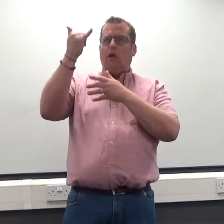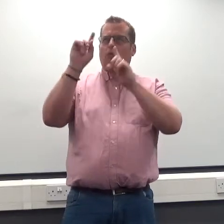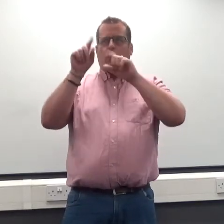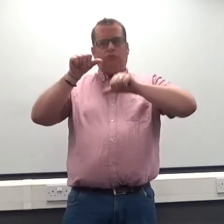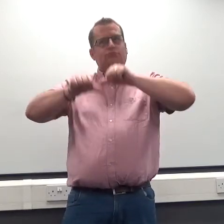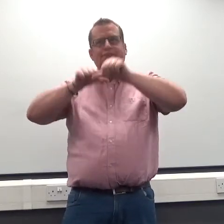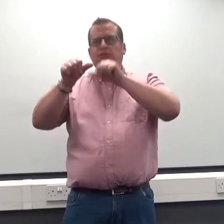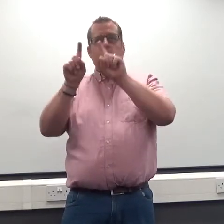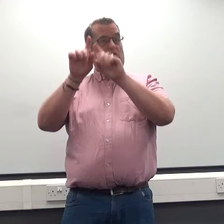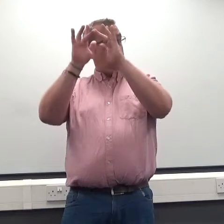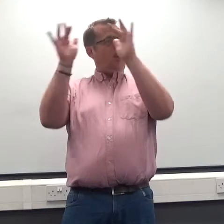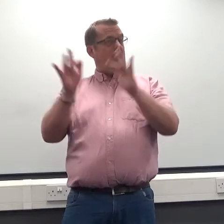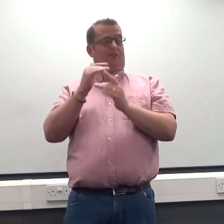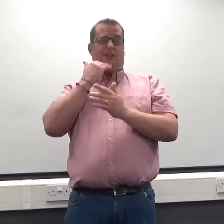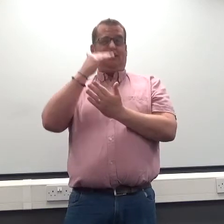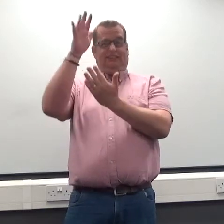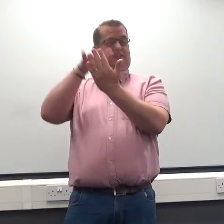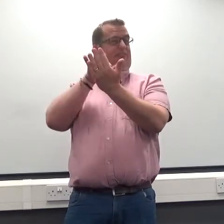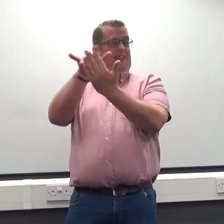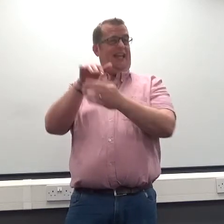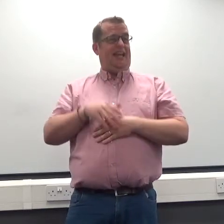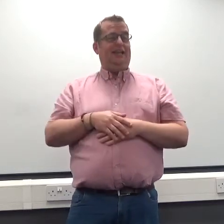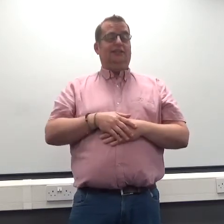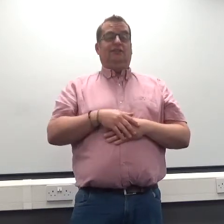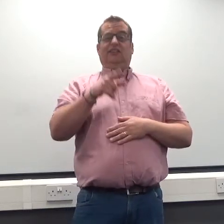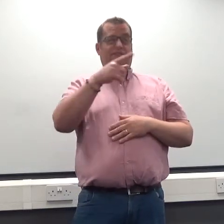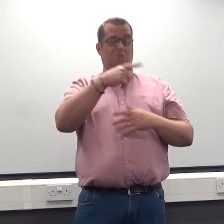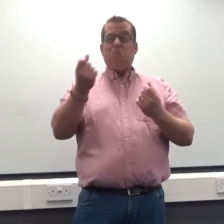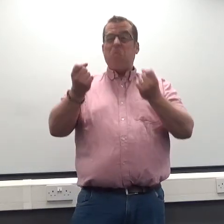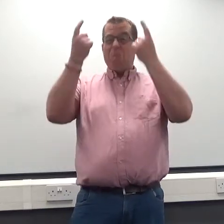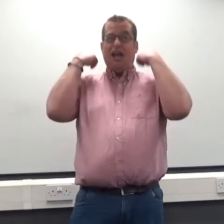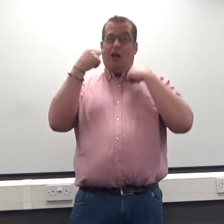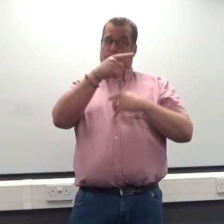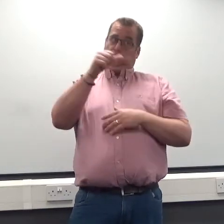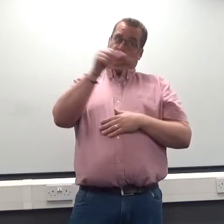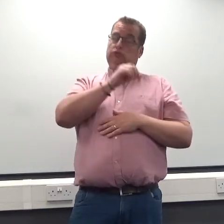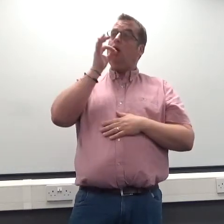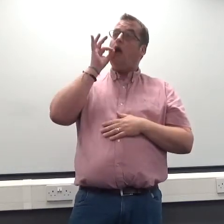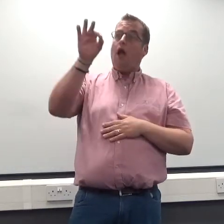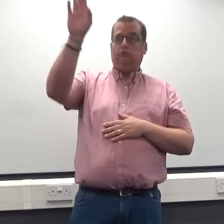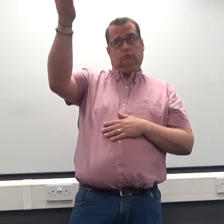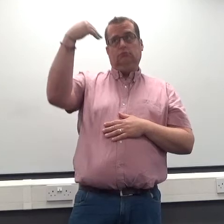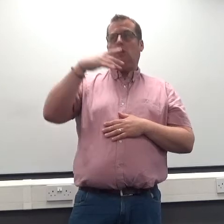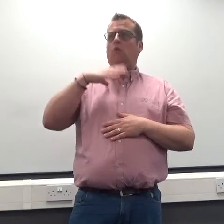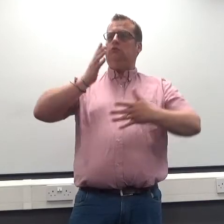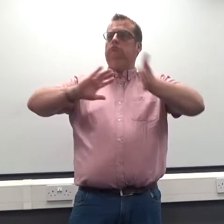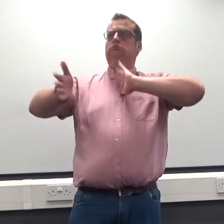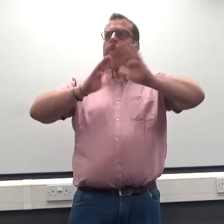asked questions, and there's lots of things available on there, plenty of information in order for you to understand what it is. And if you